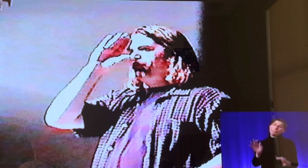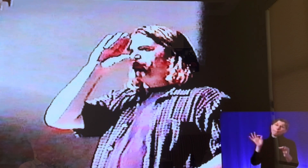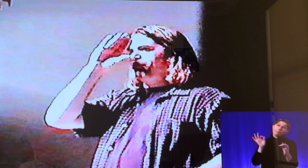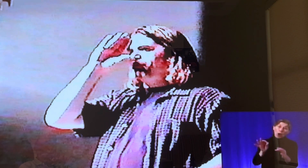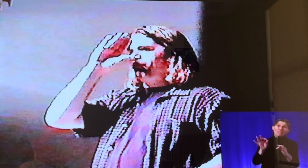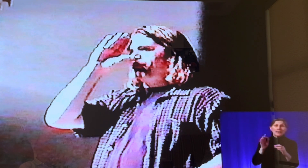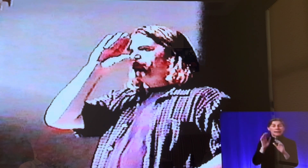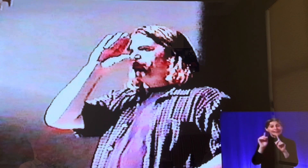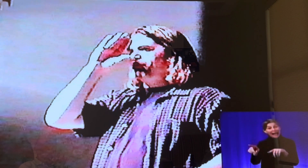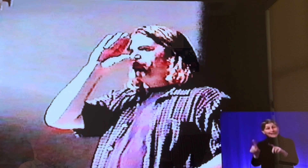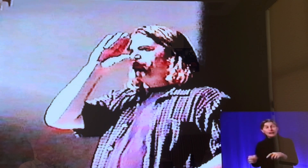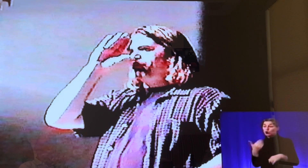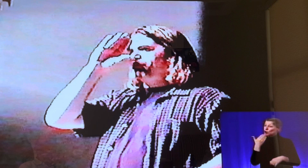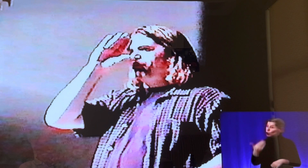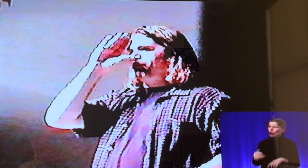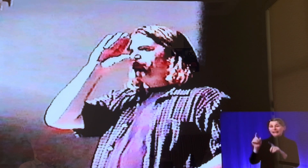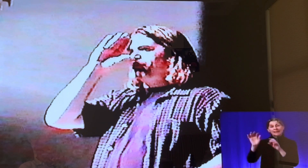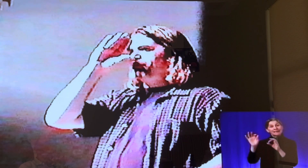I had good attendance, something like that.